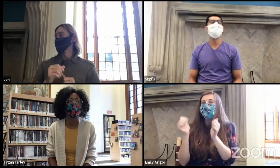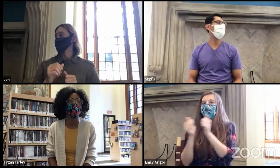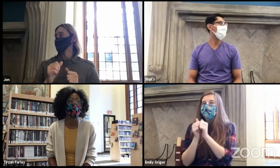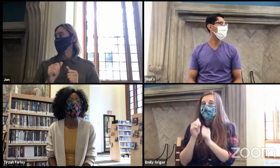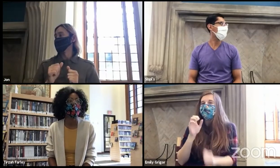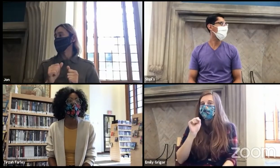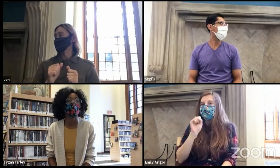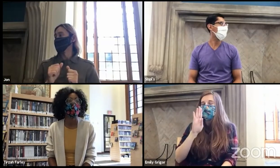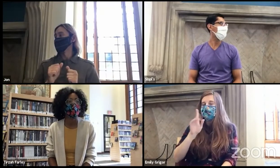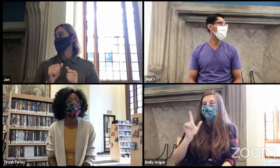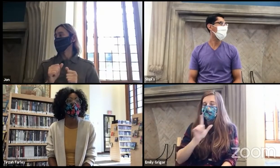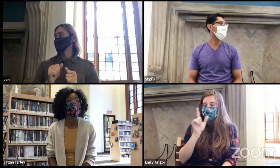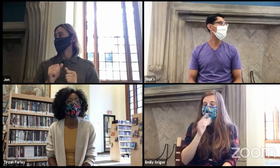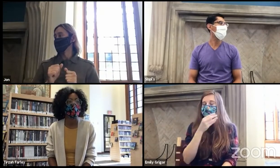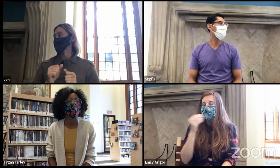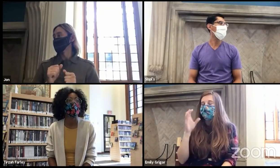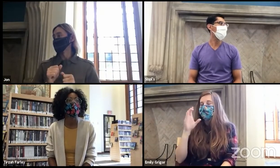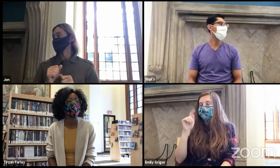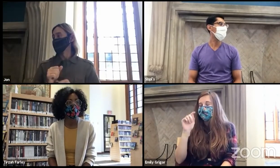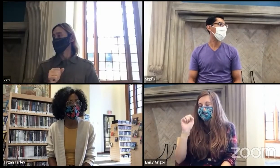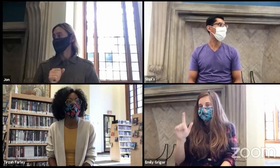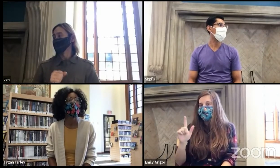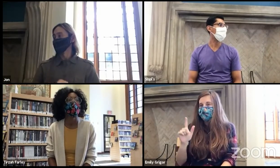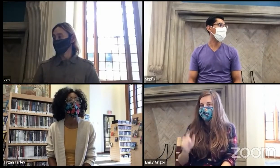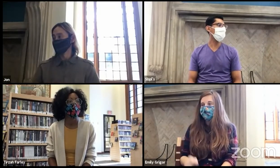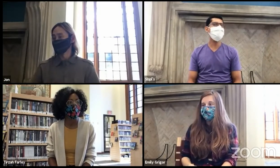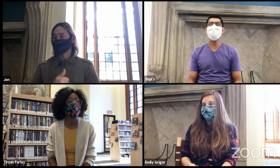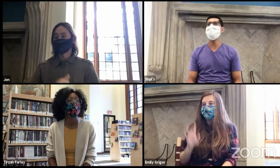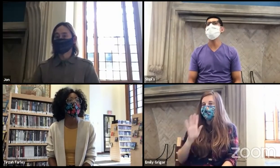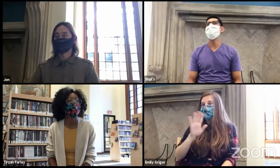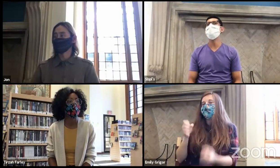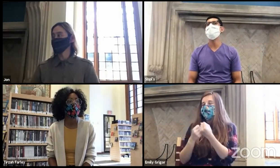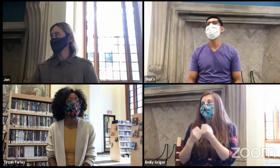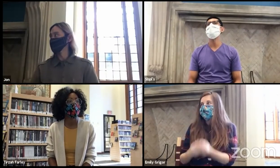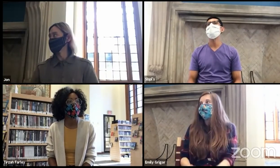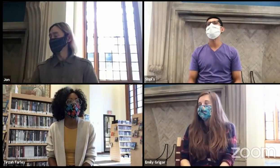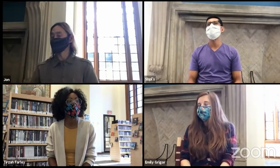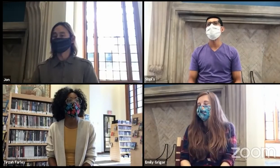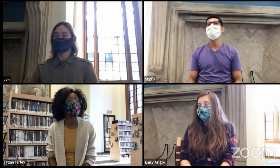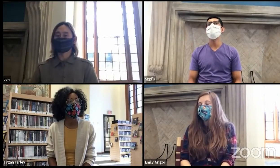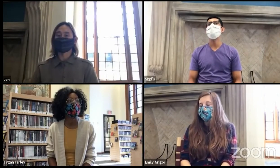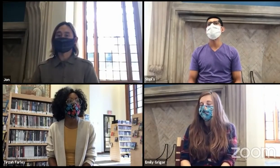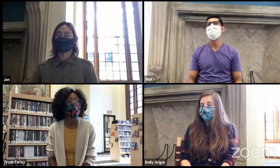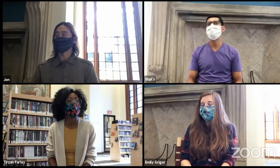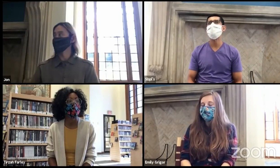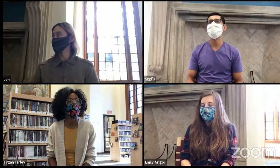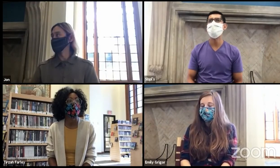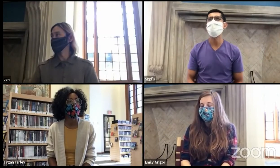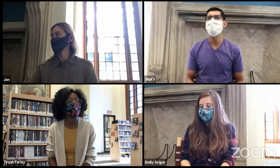And that is with, we're collaborating with CTSL and the Santa Barbara Library. And we want to thank them for all of their support.